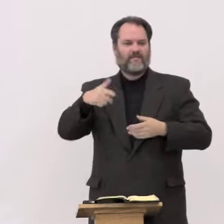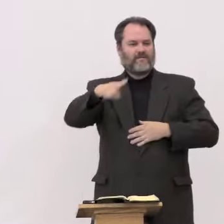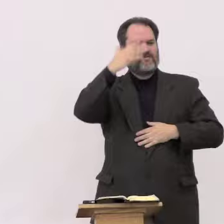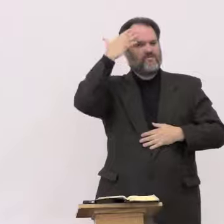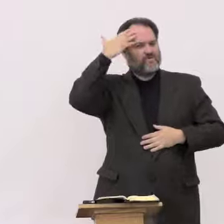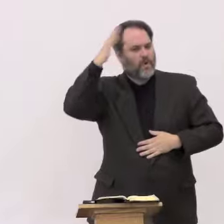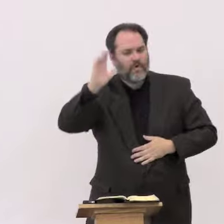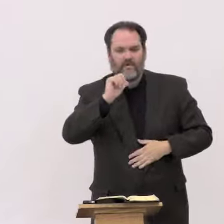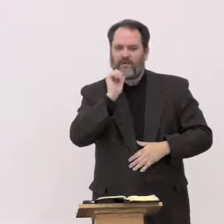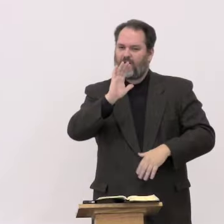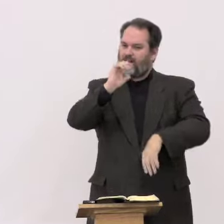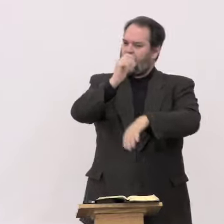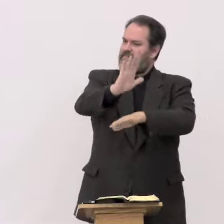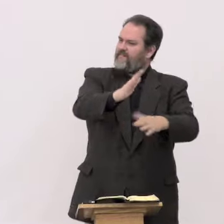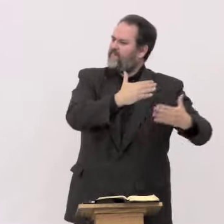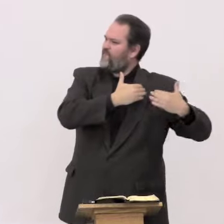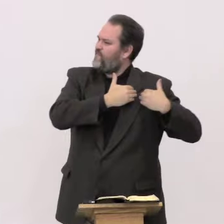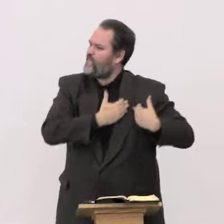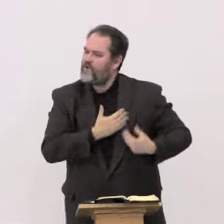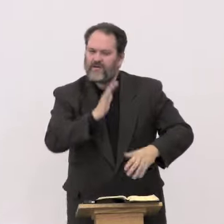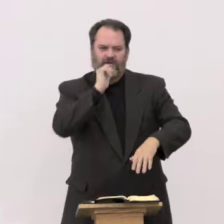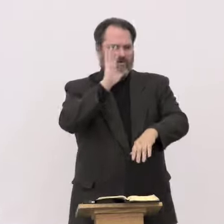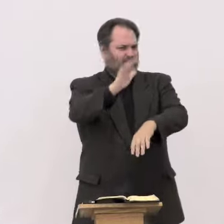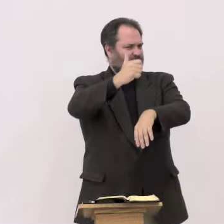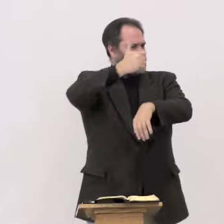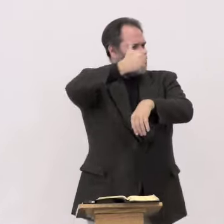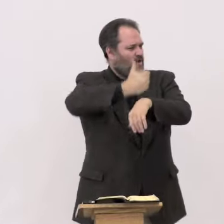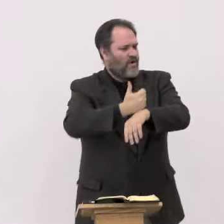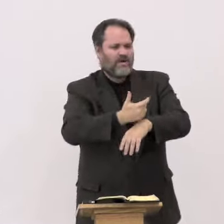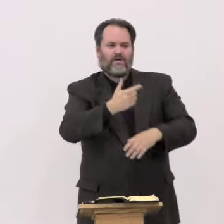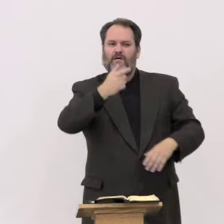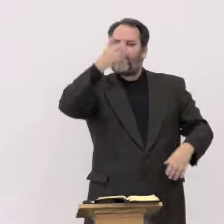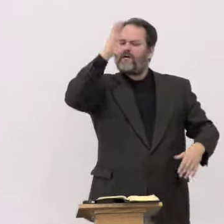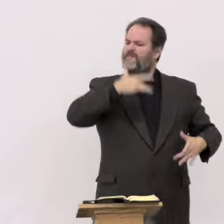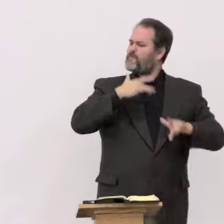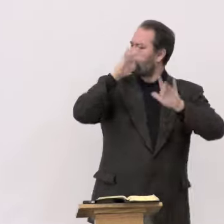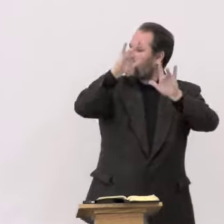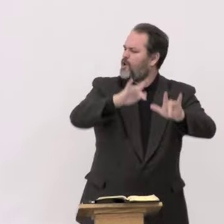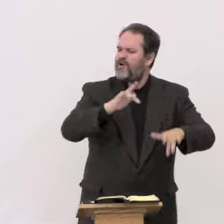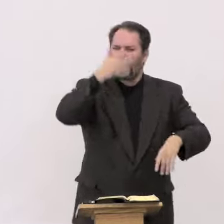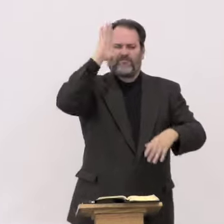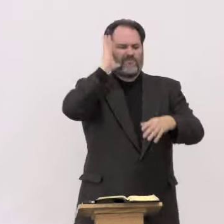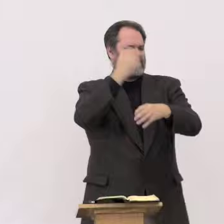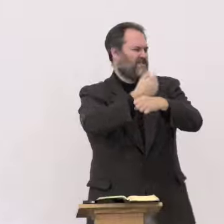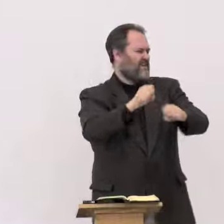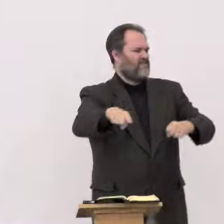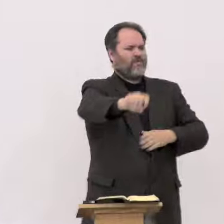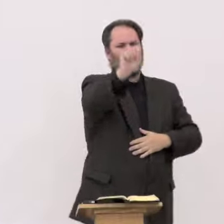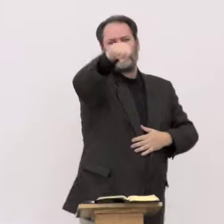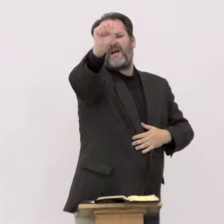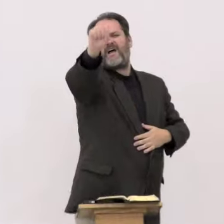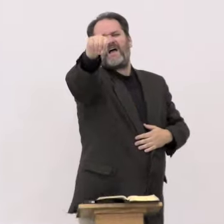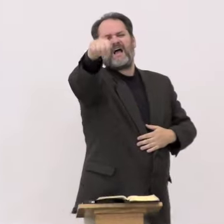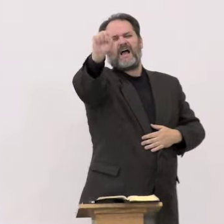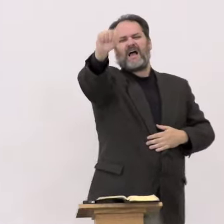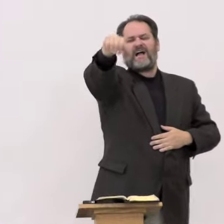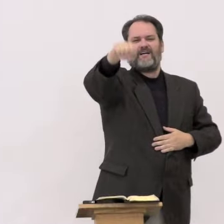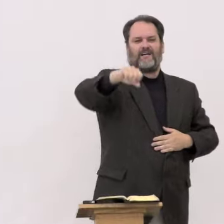you say, oh, well, the blind person was prideful and he thought he knew what he was doing. But the other blind people that were following a